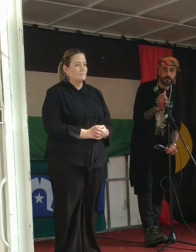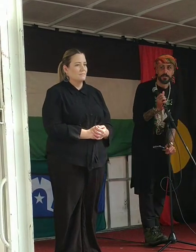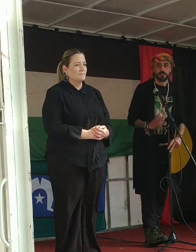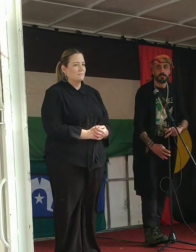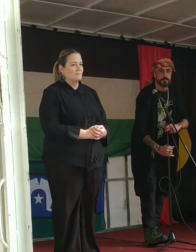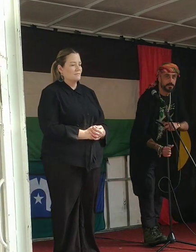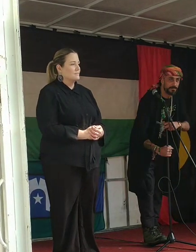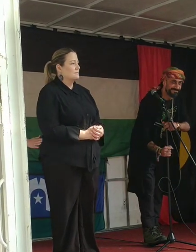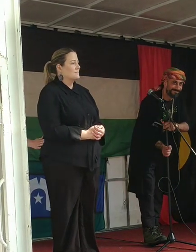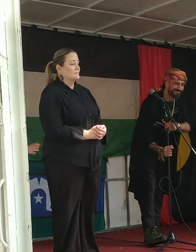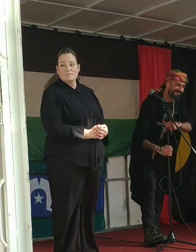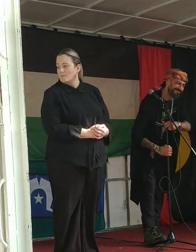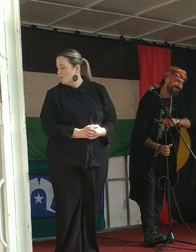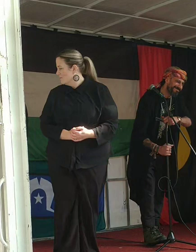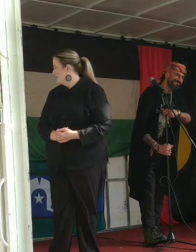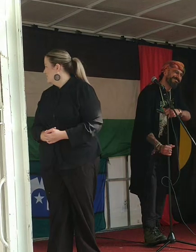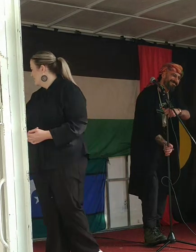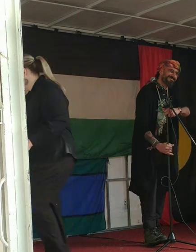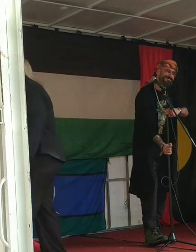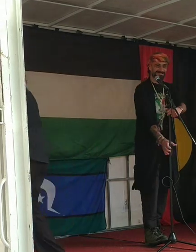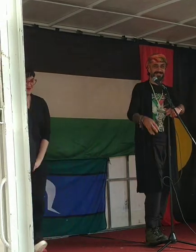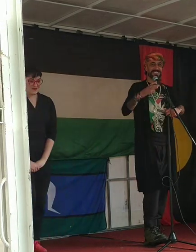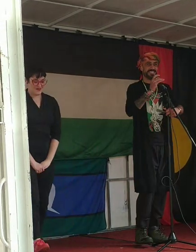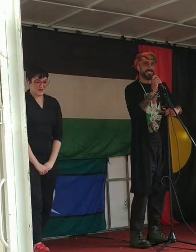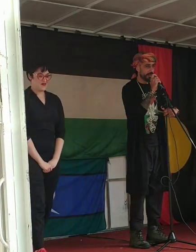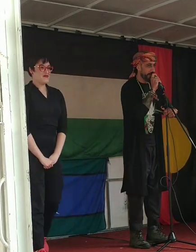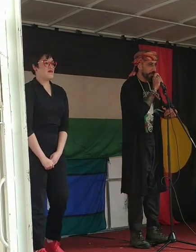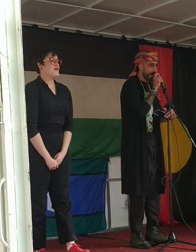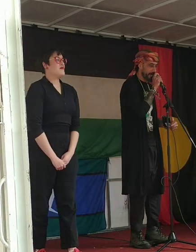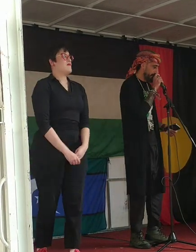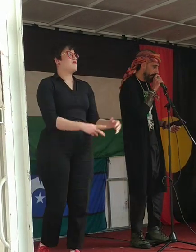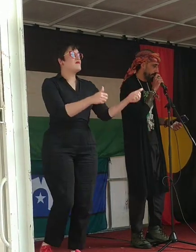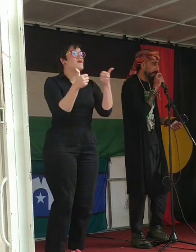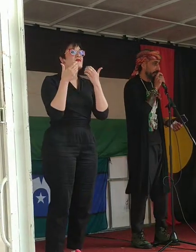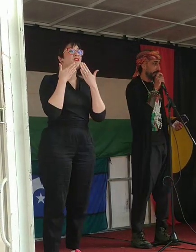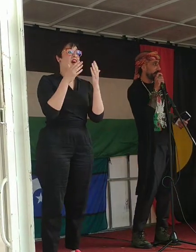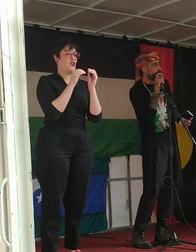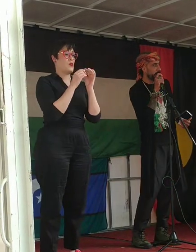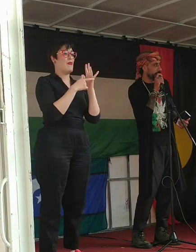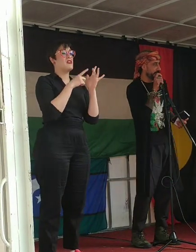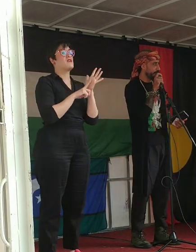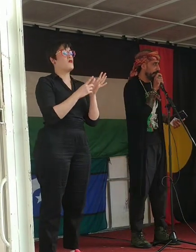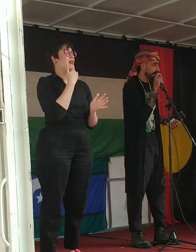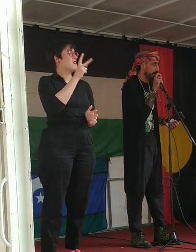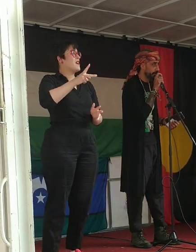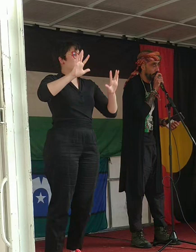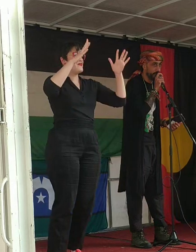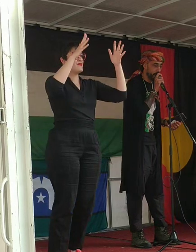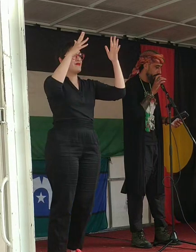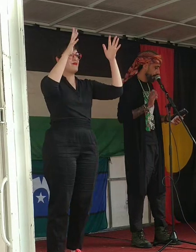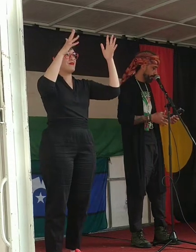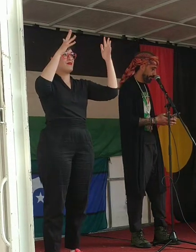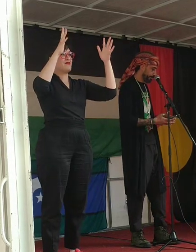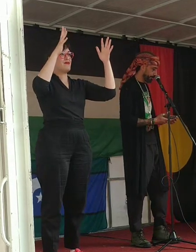Thank you very Basim, that was great. Another round of applause, please, for Basim,